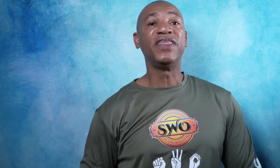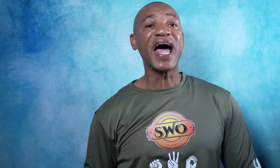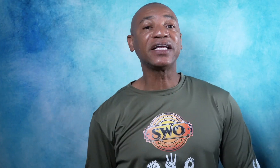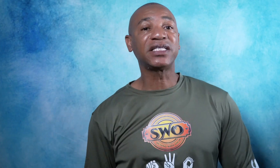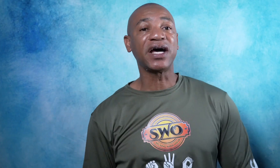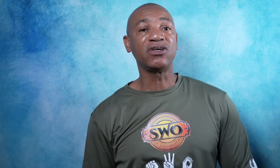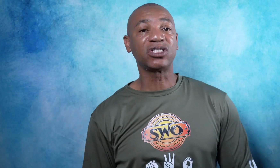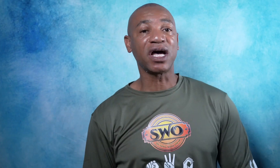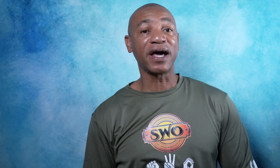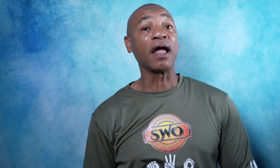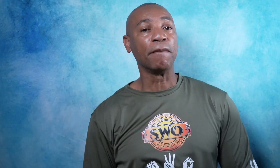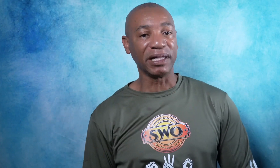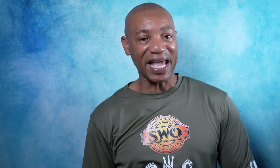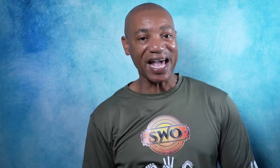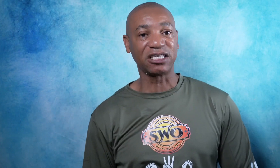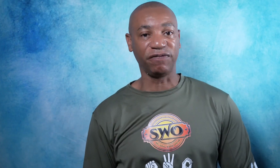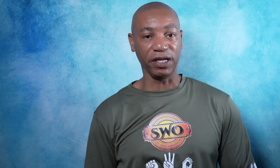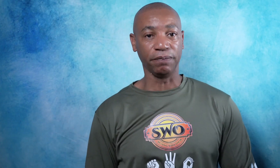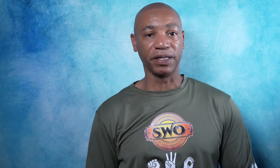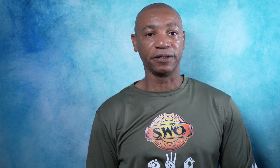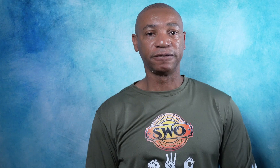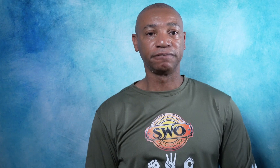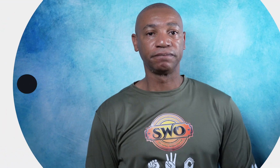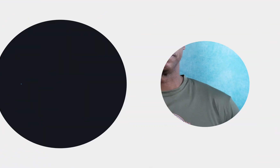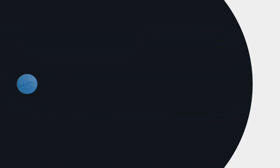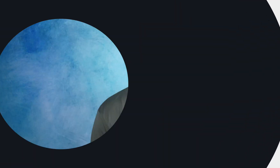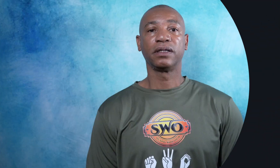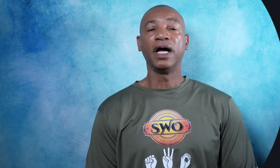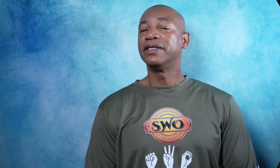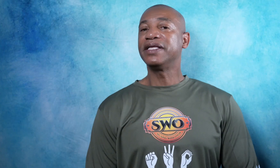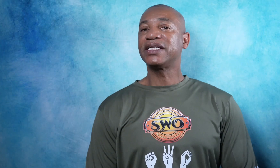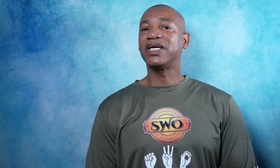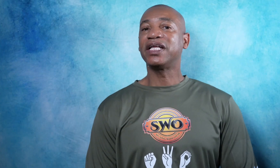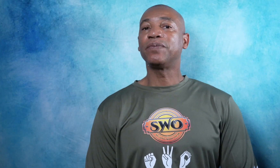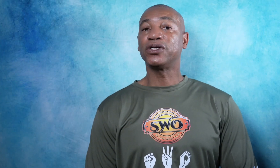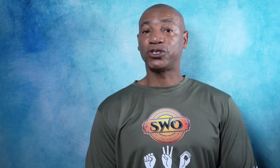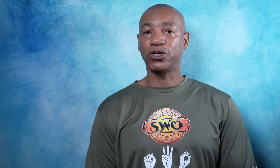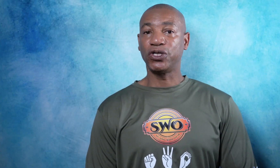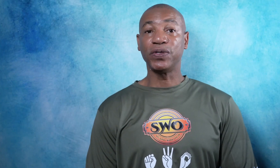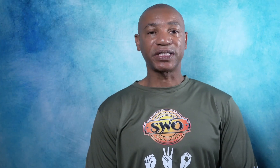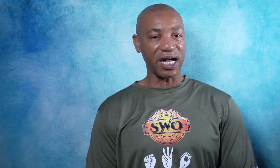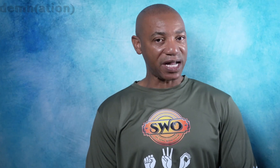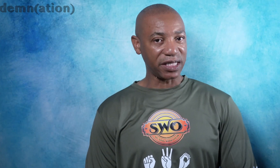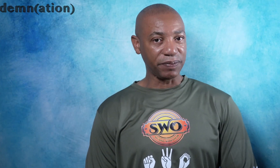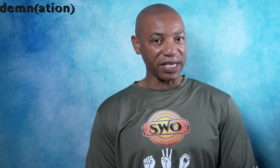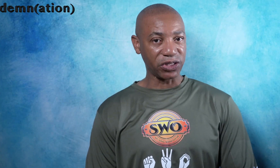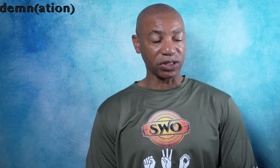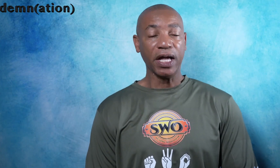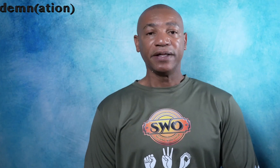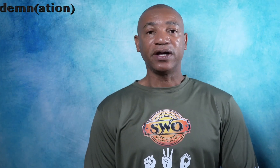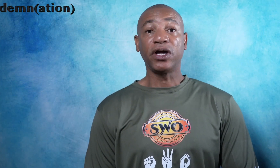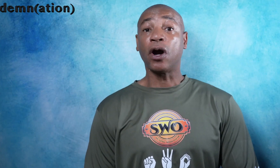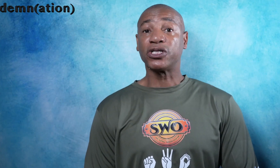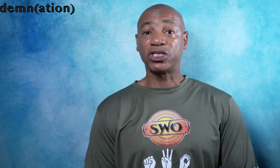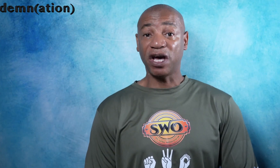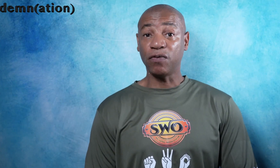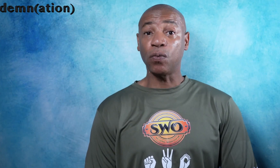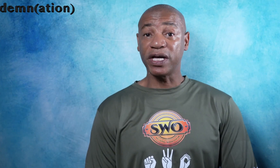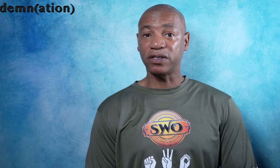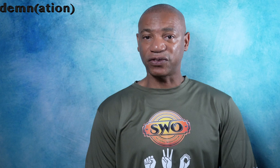That is how you sign Blaspheme. The next sign I'm going to show you is condemnation. Now there are several ways of